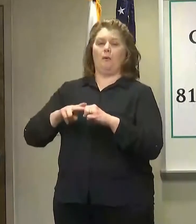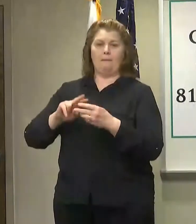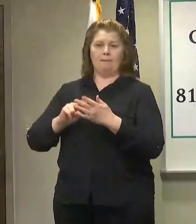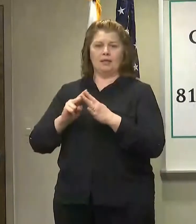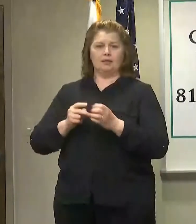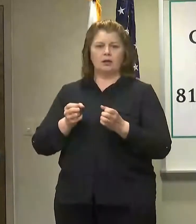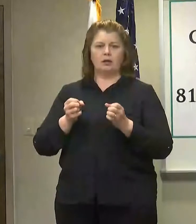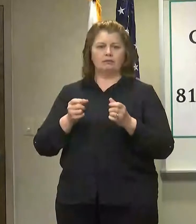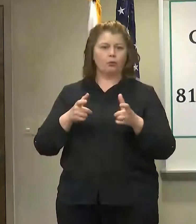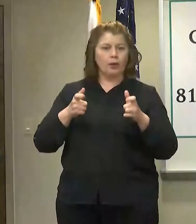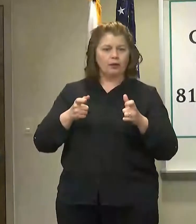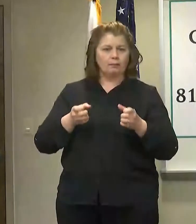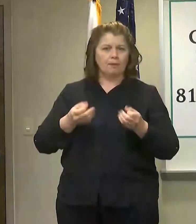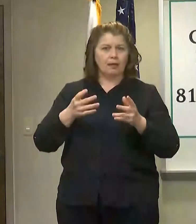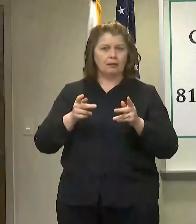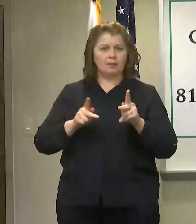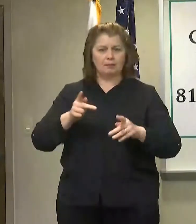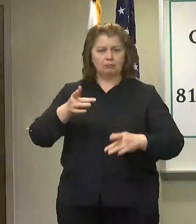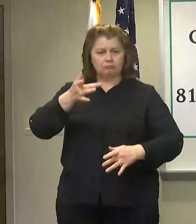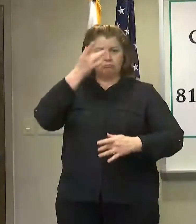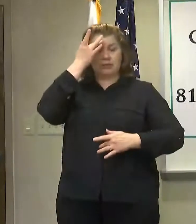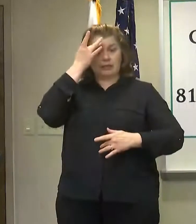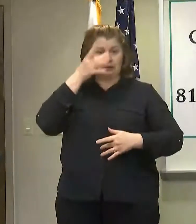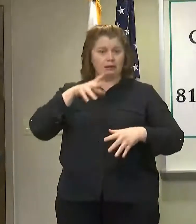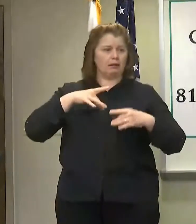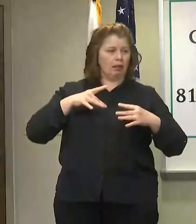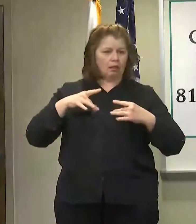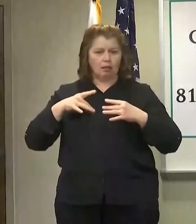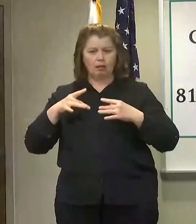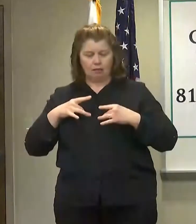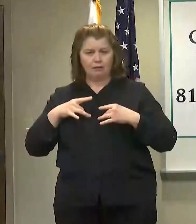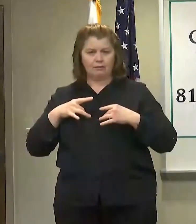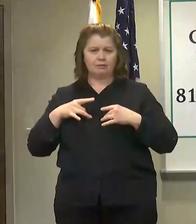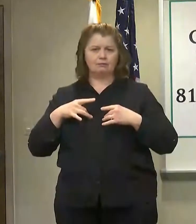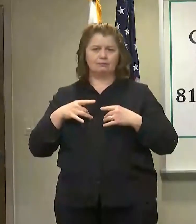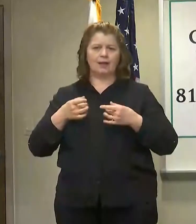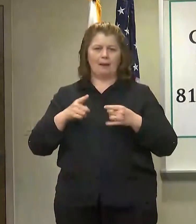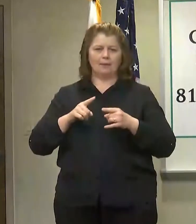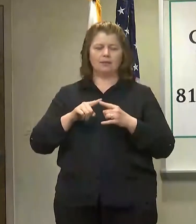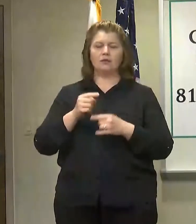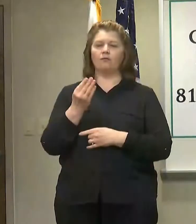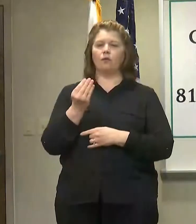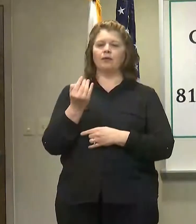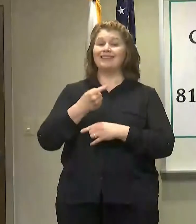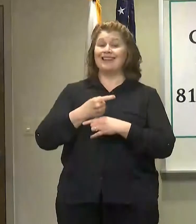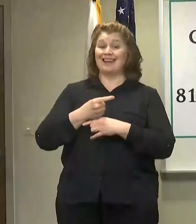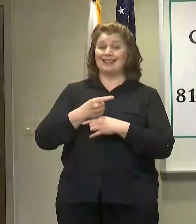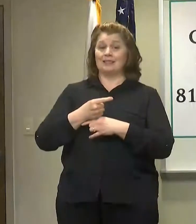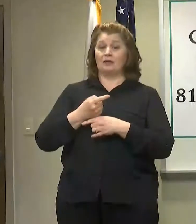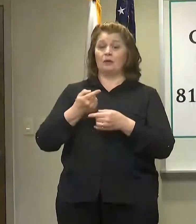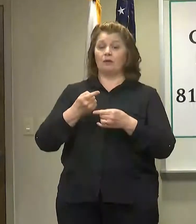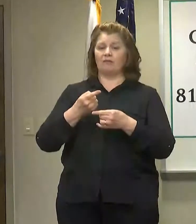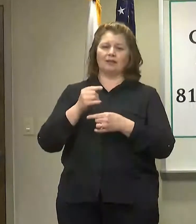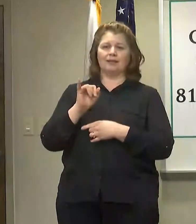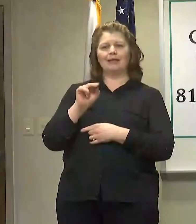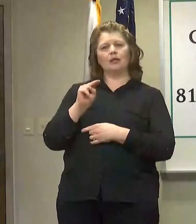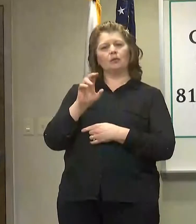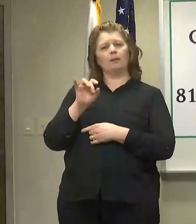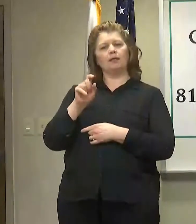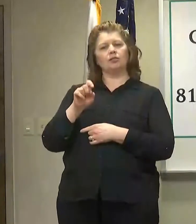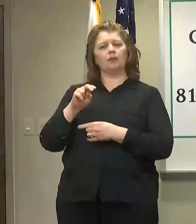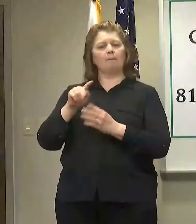concerned about. And 14 days is the incubation period that we understand today with the information that we have